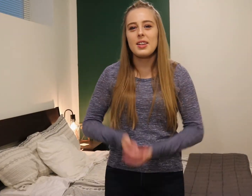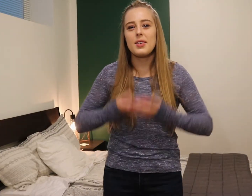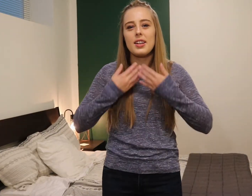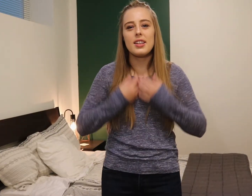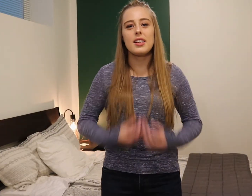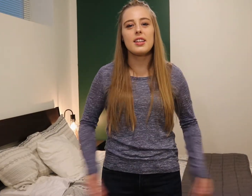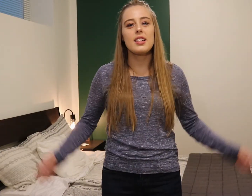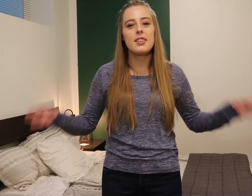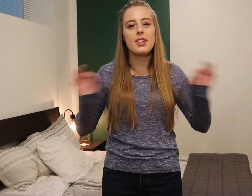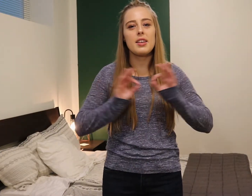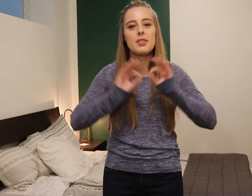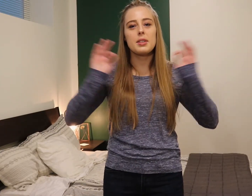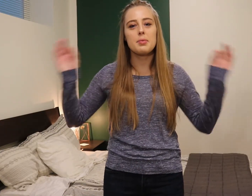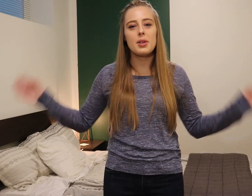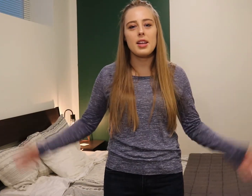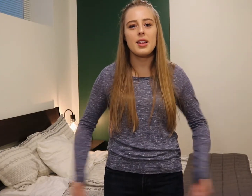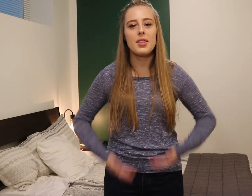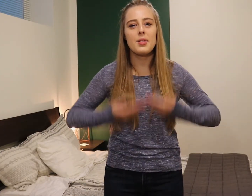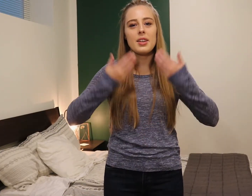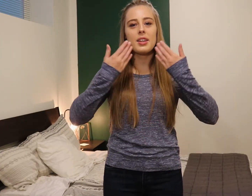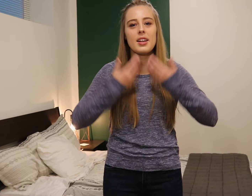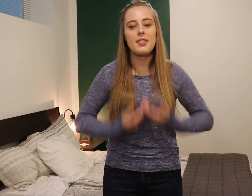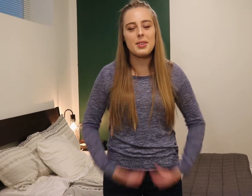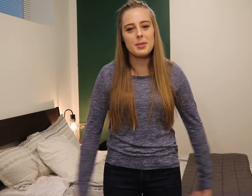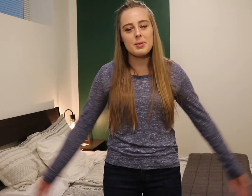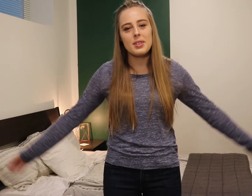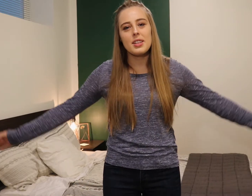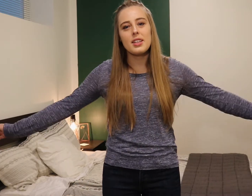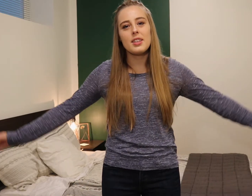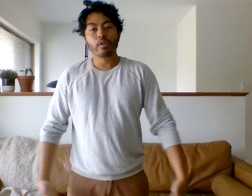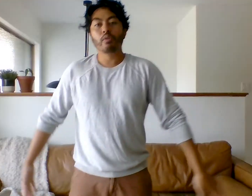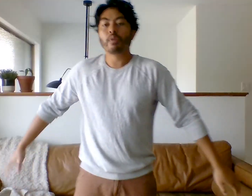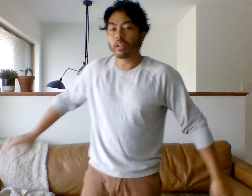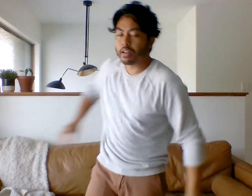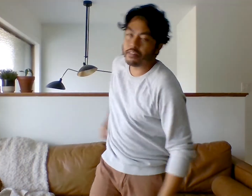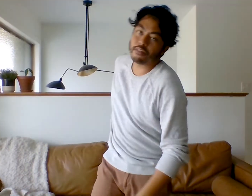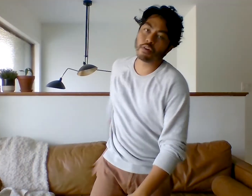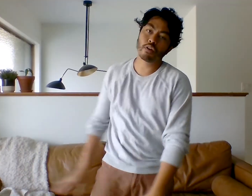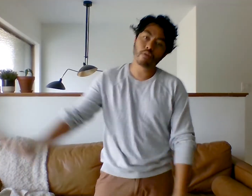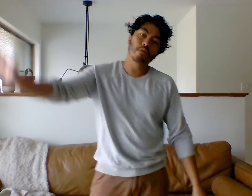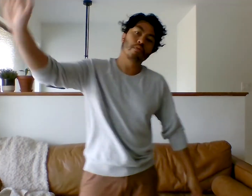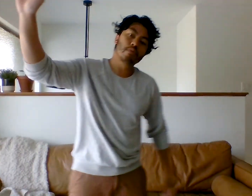Worthy of every breath we could ever breathe We live for you